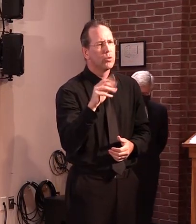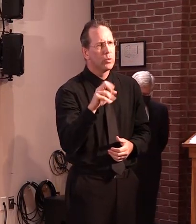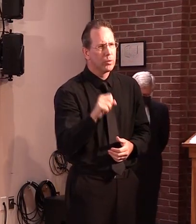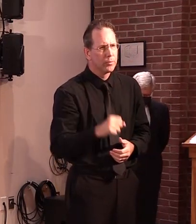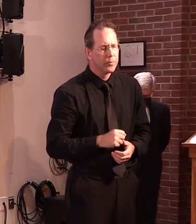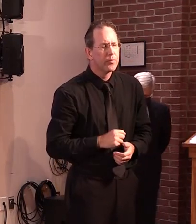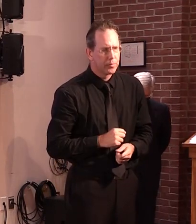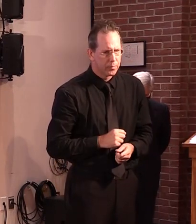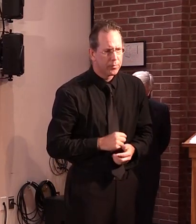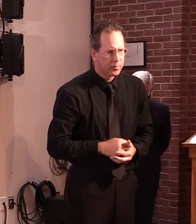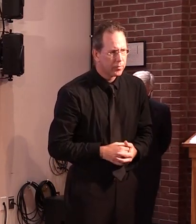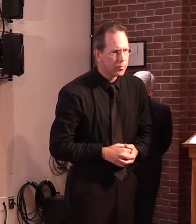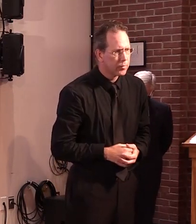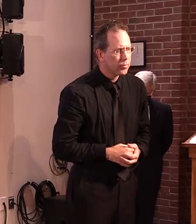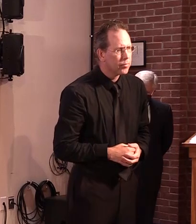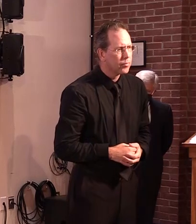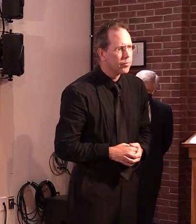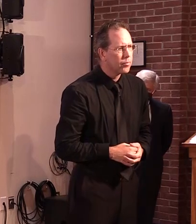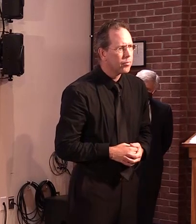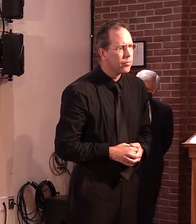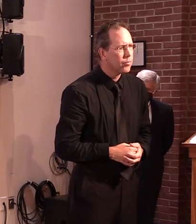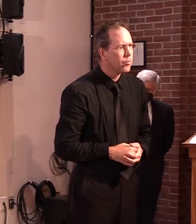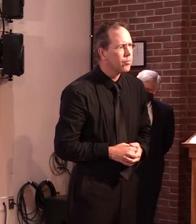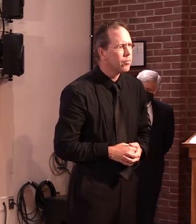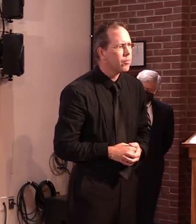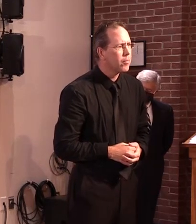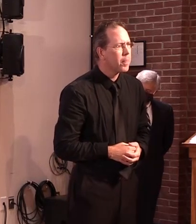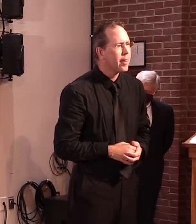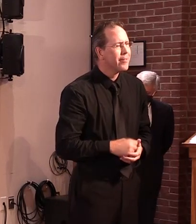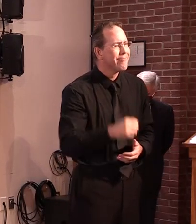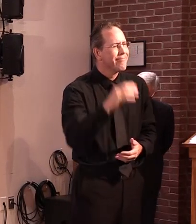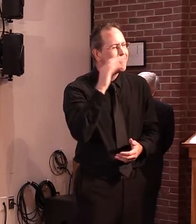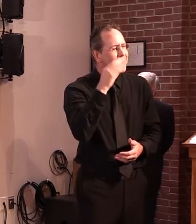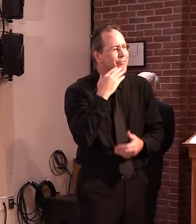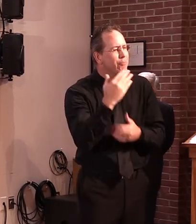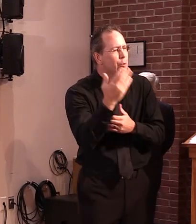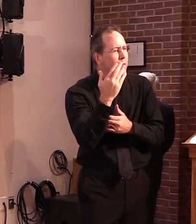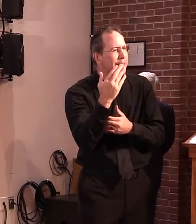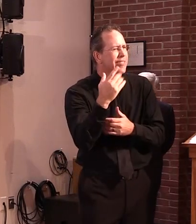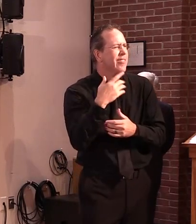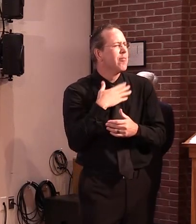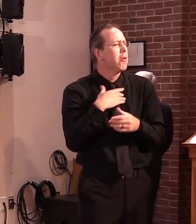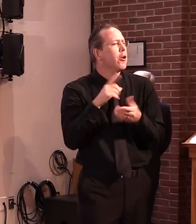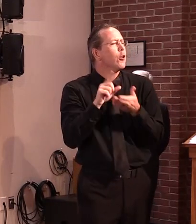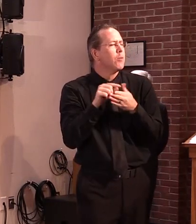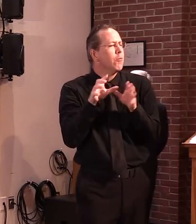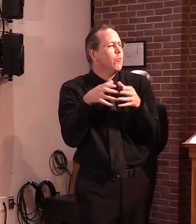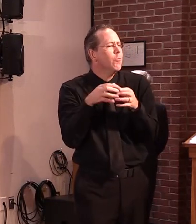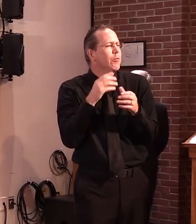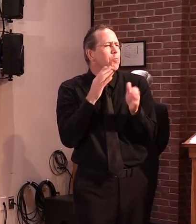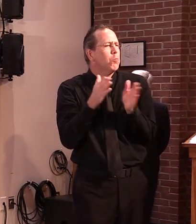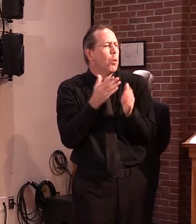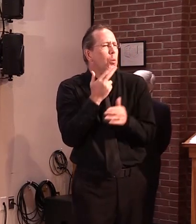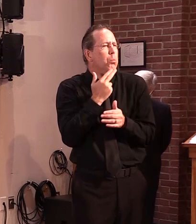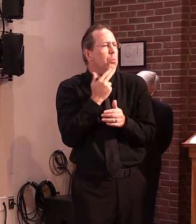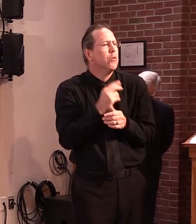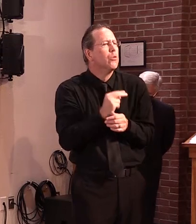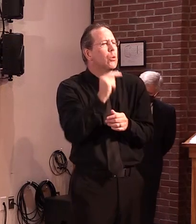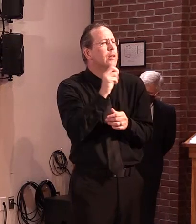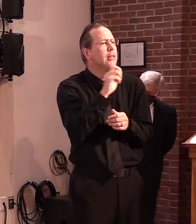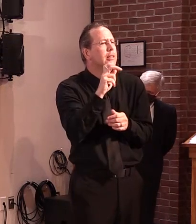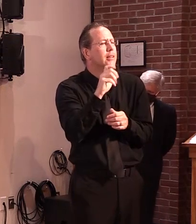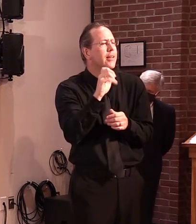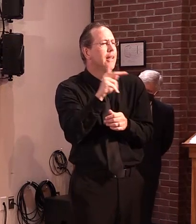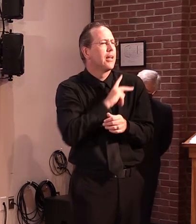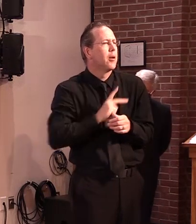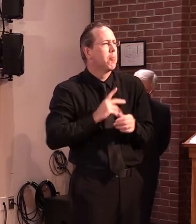covers what we call the Northeast Kingdom, which is the most rural corner of Vermont and has some of the lowest total cases as well as cases per capita in the